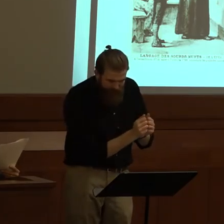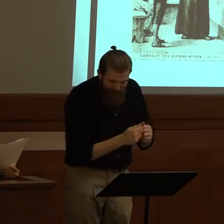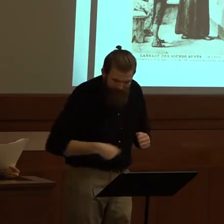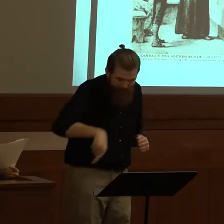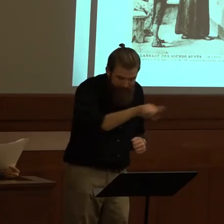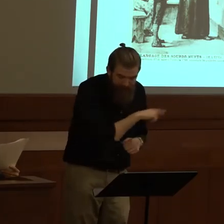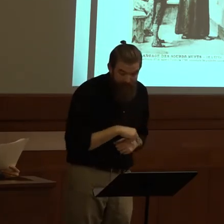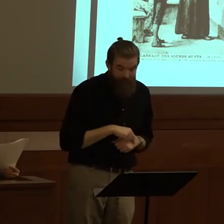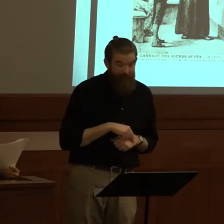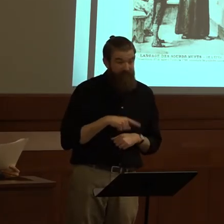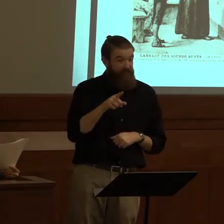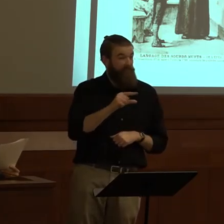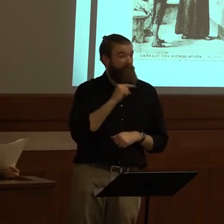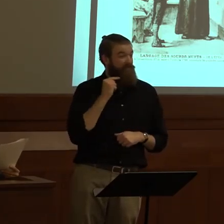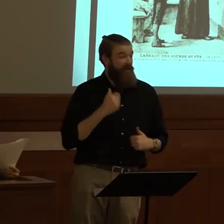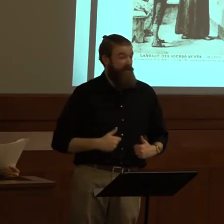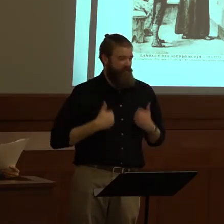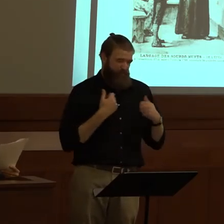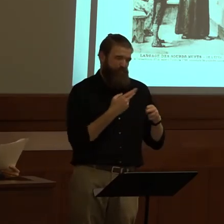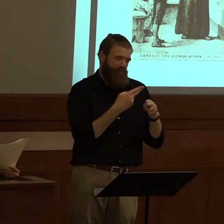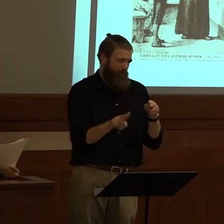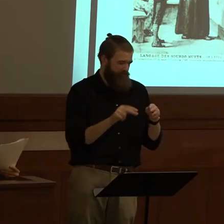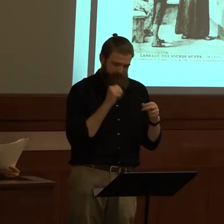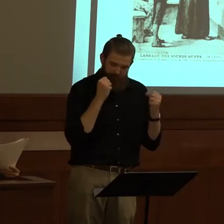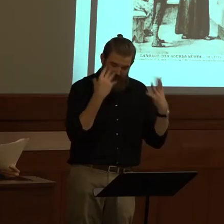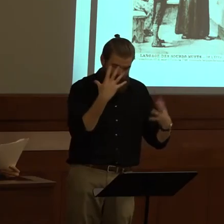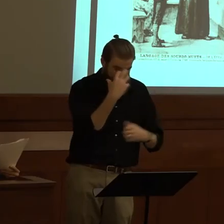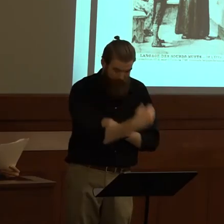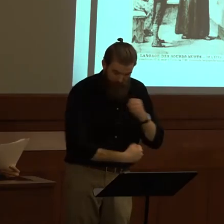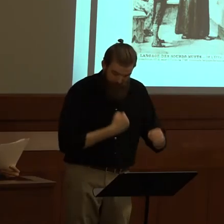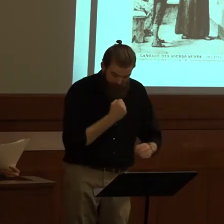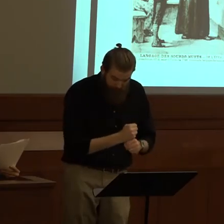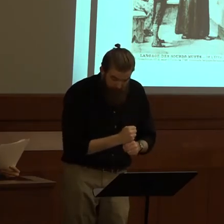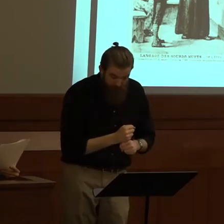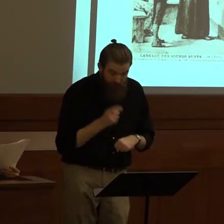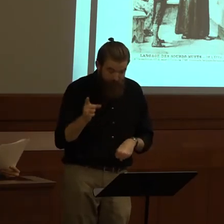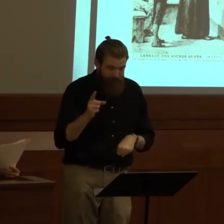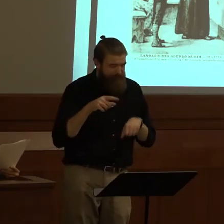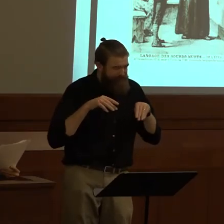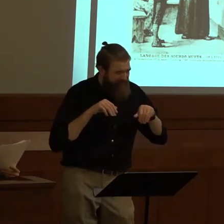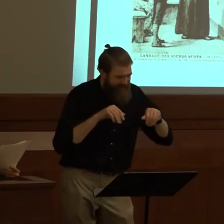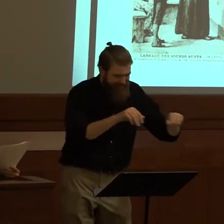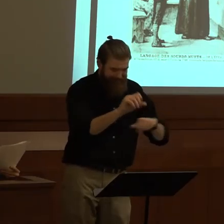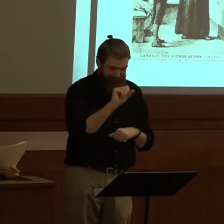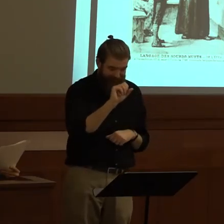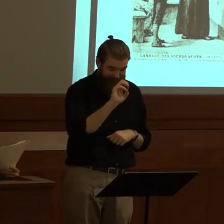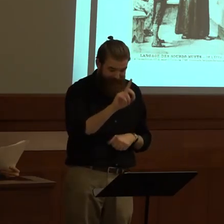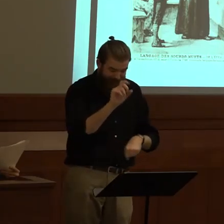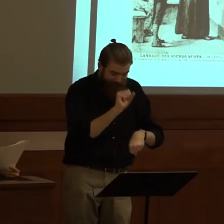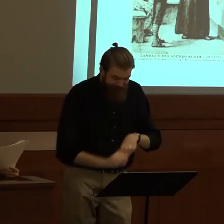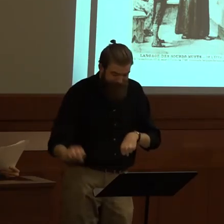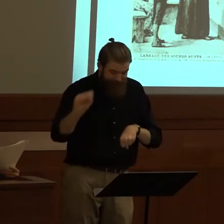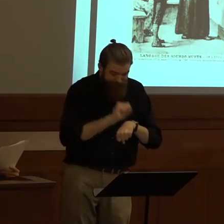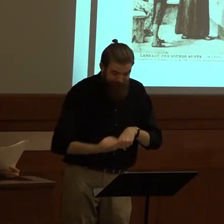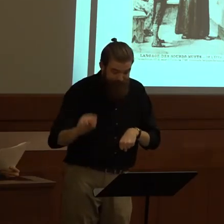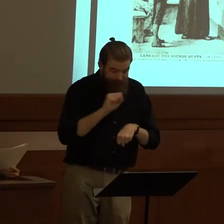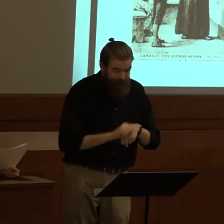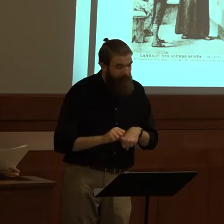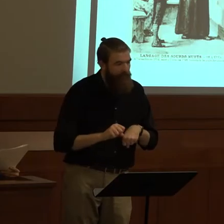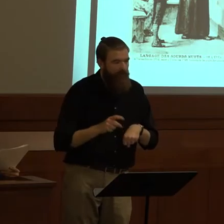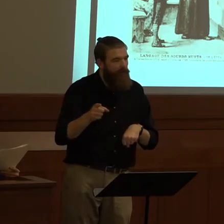that followed. It was left to others to nurture the apostolate he had begun." As the first